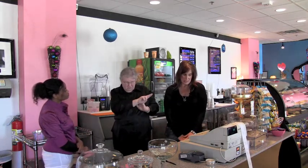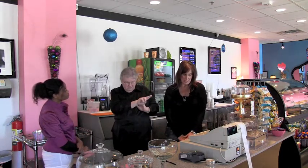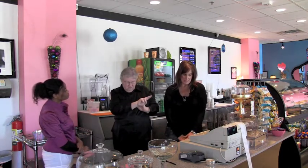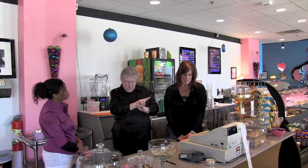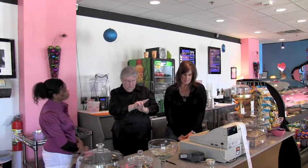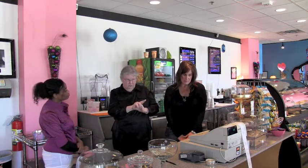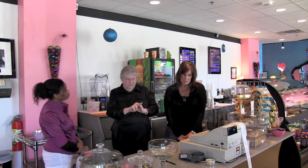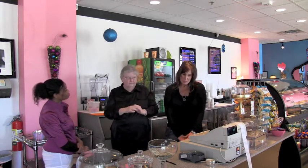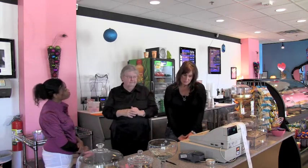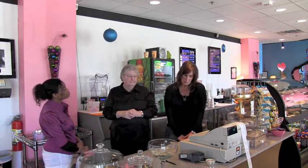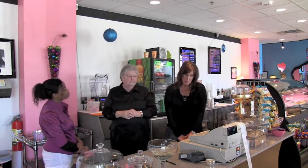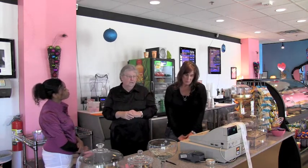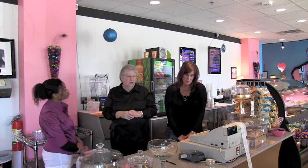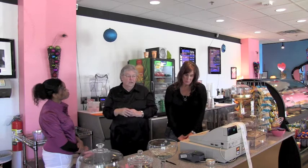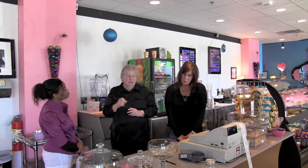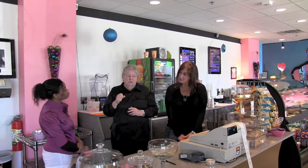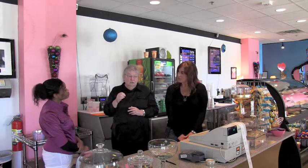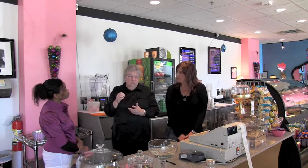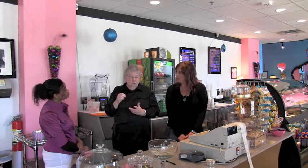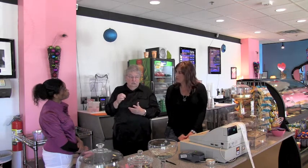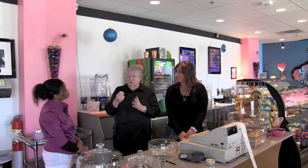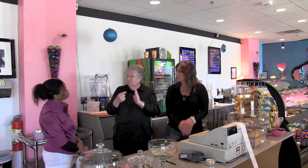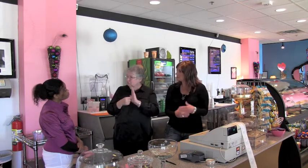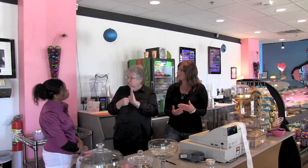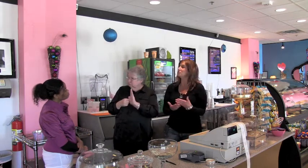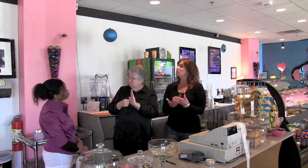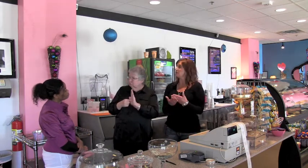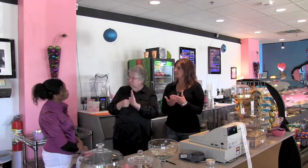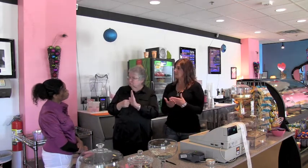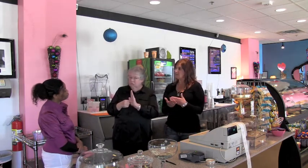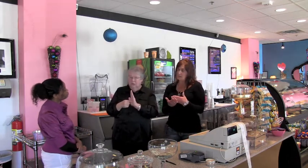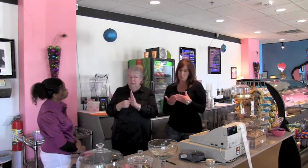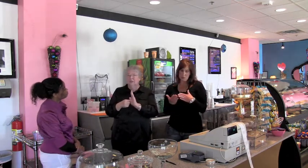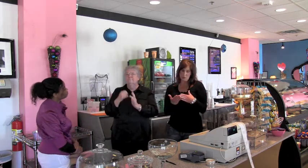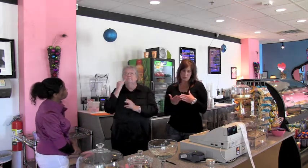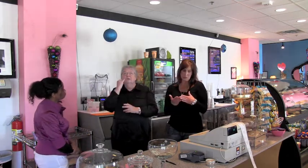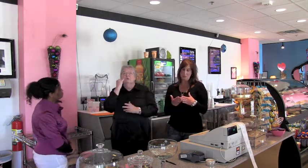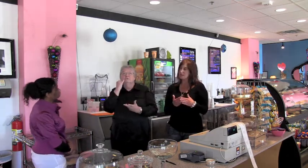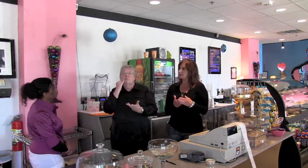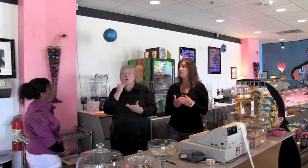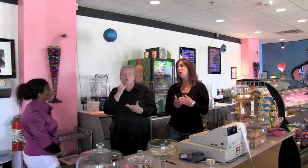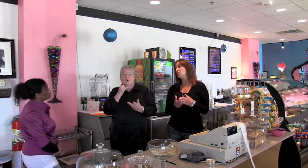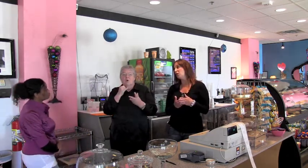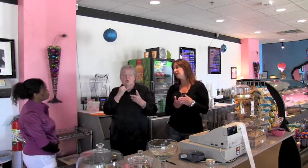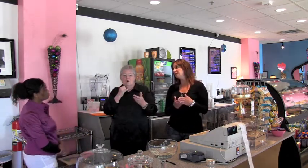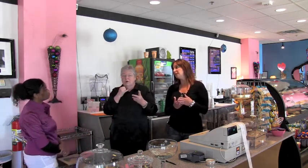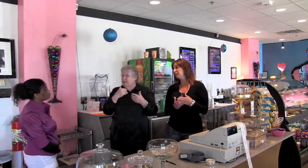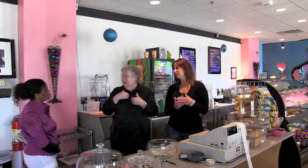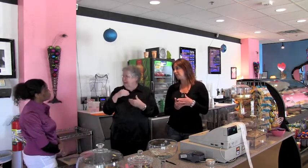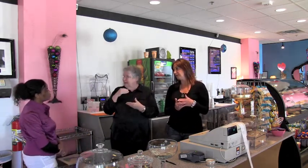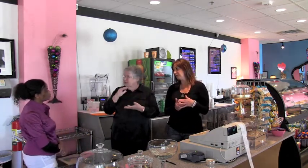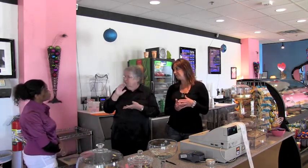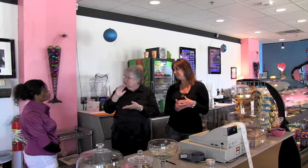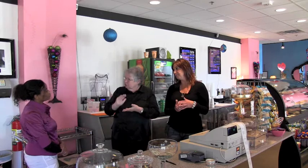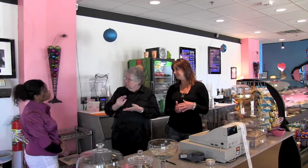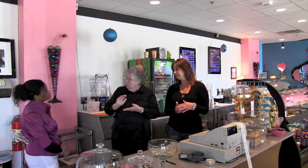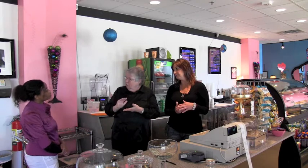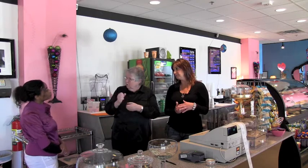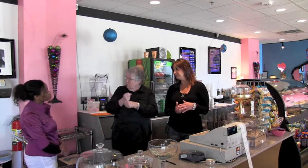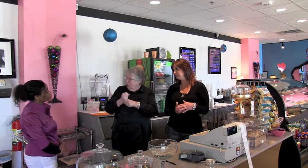And so, for example, our customer, let's say, that ordered that small coffee and the